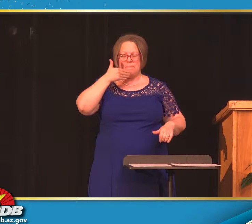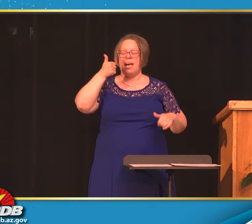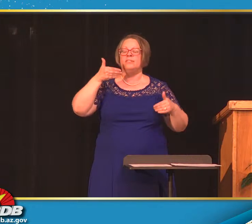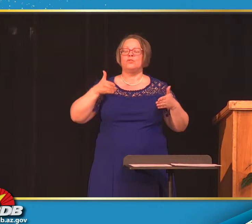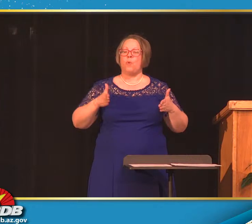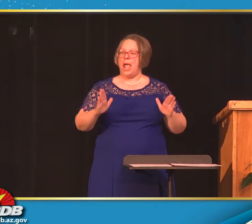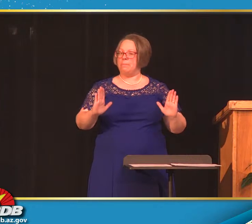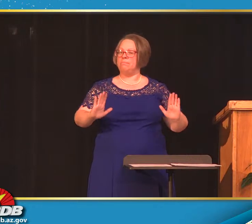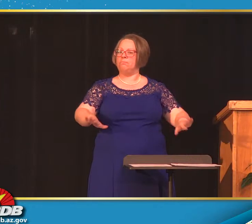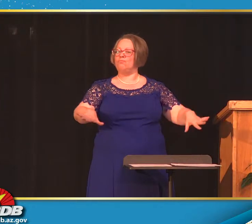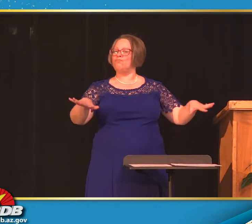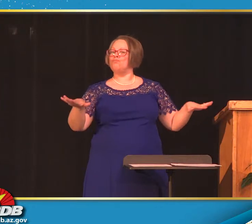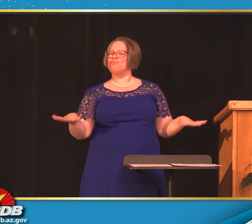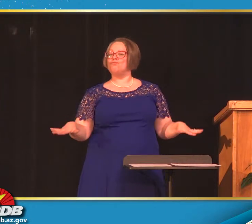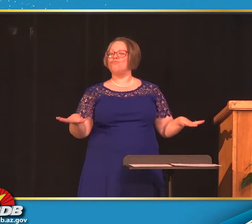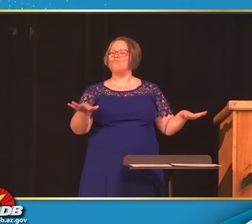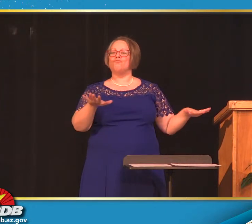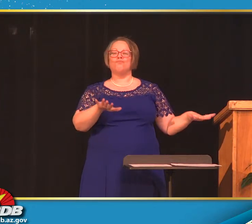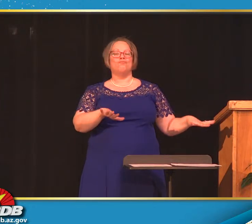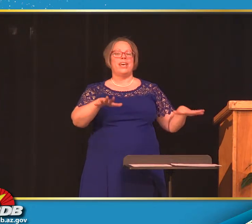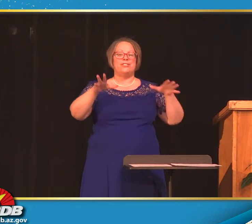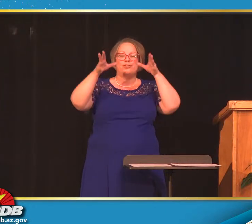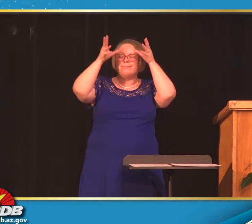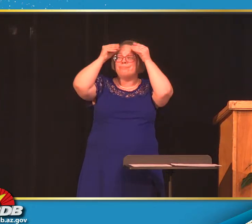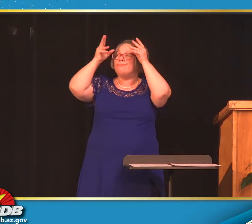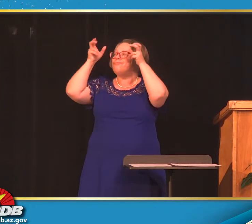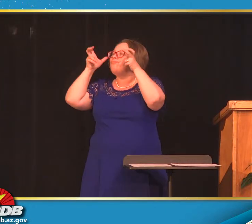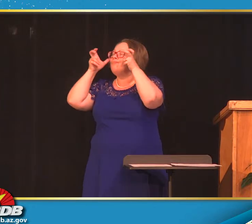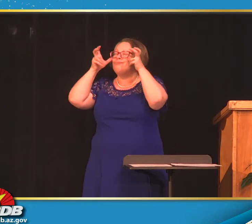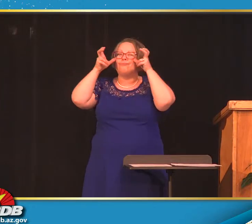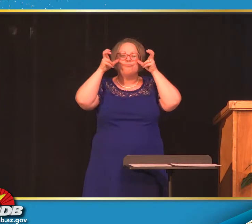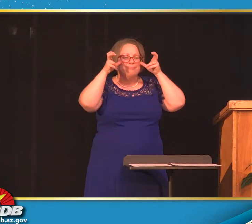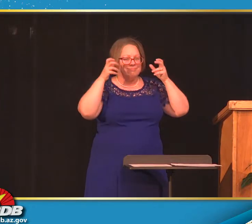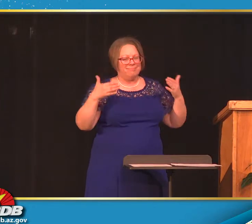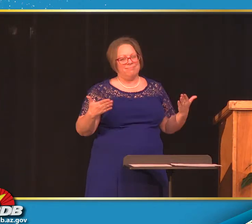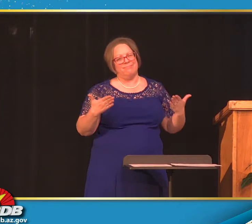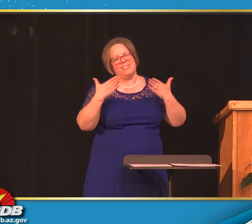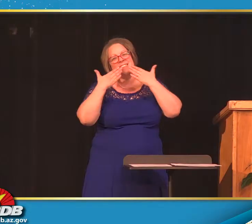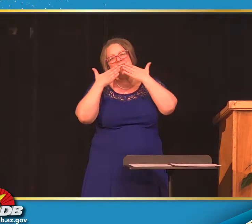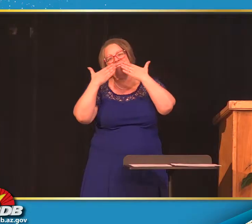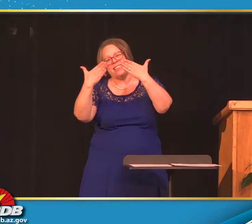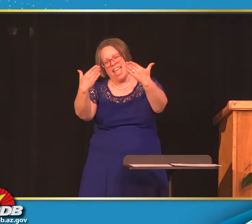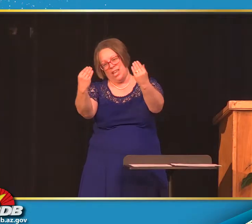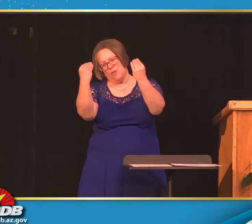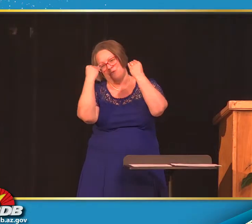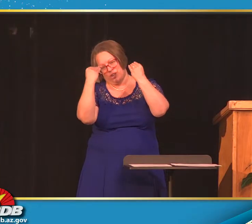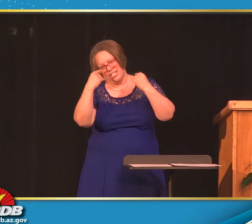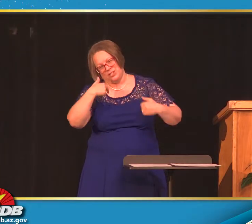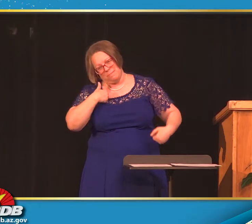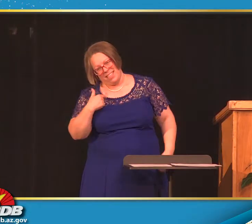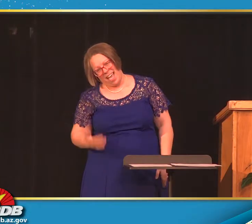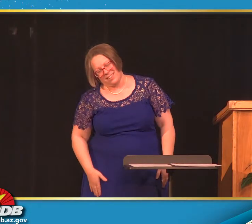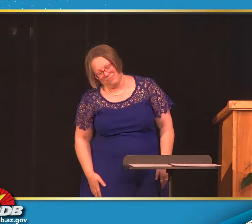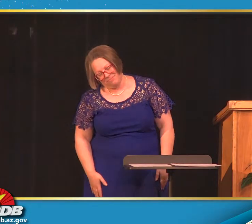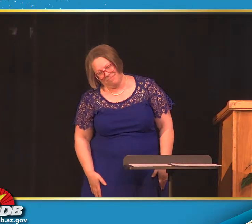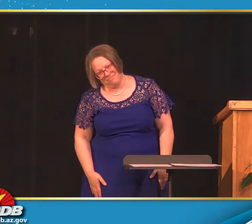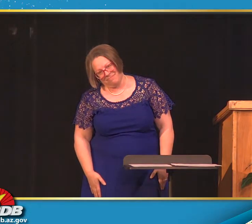best to be quiet and to be chill and to observe. Thank you for that